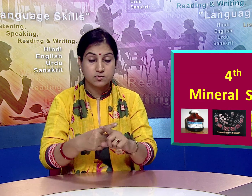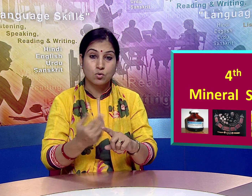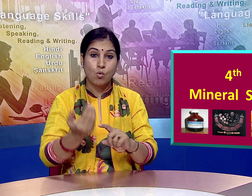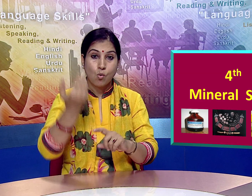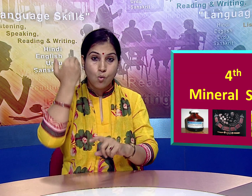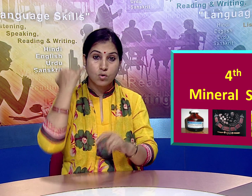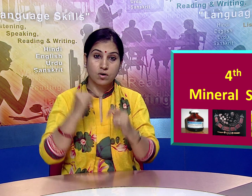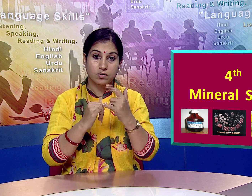stain